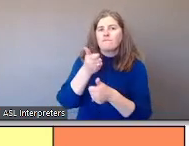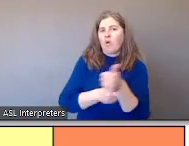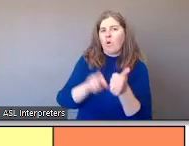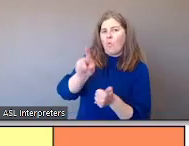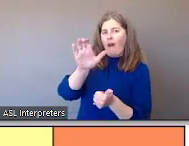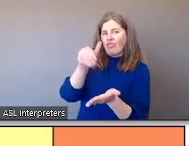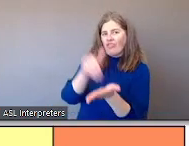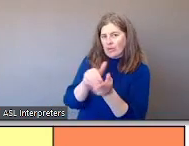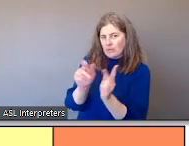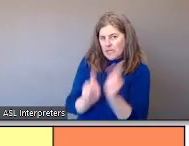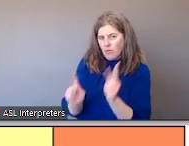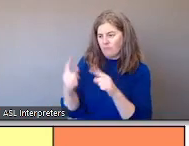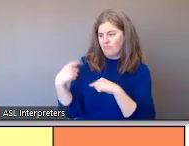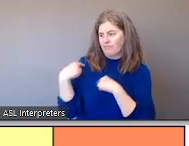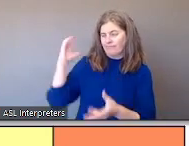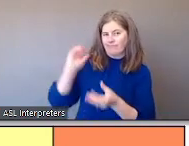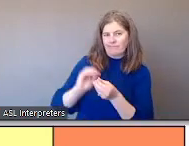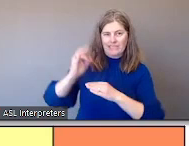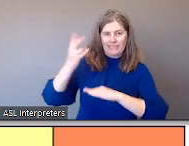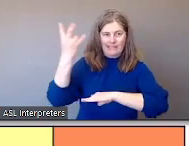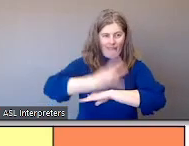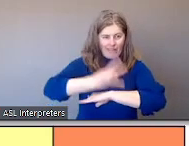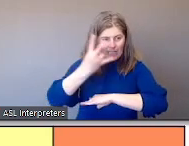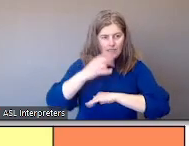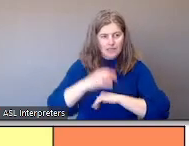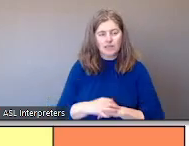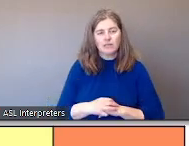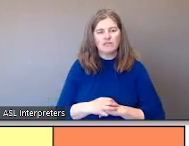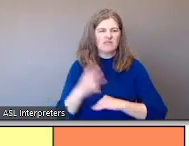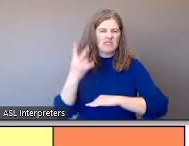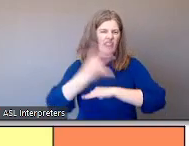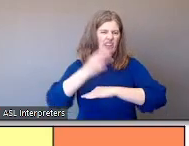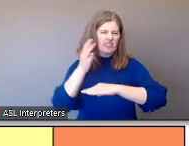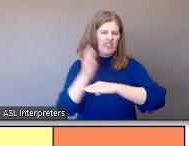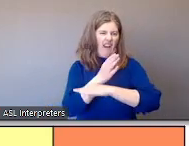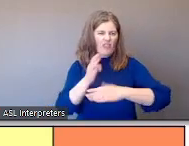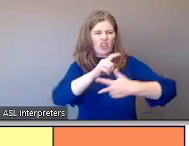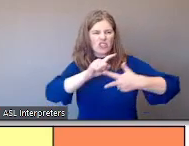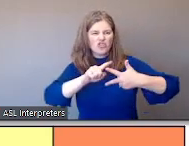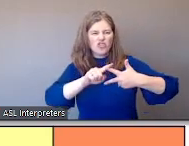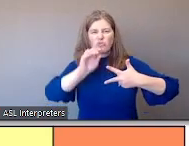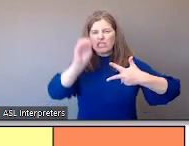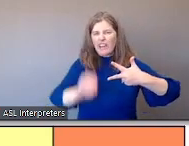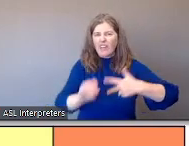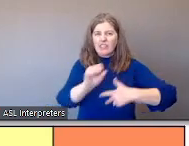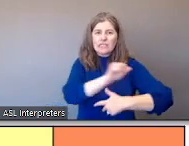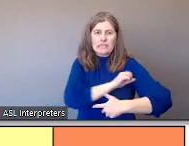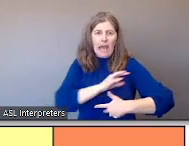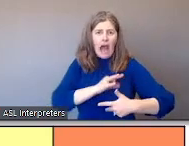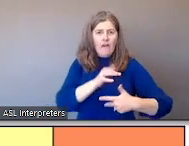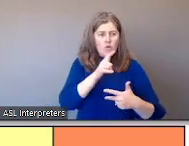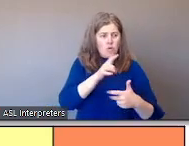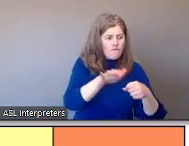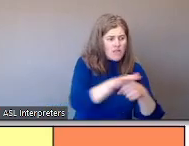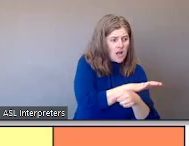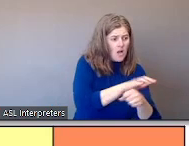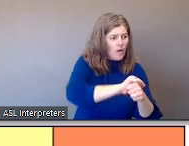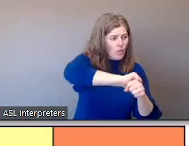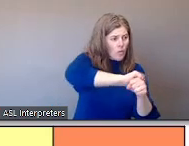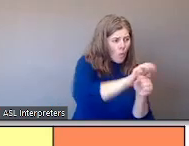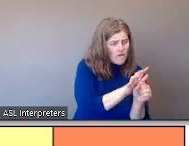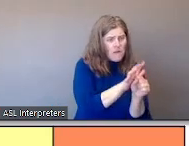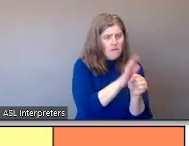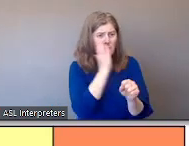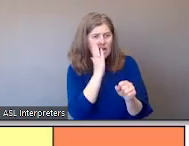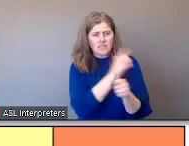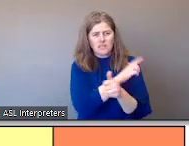past 7 days, the 7-day average percent of staffed inpatient beds that are filled by COVID patients. So what percent of people in